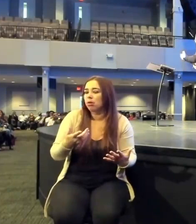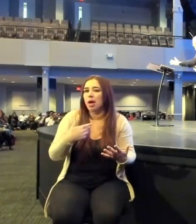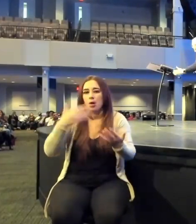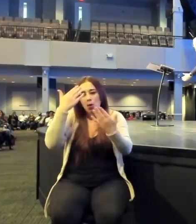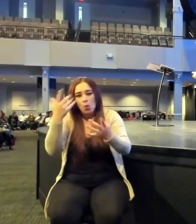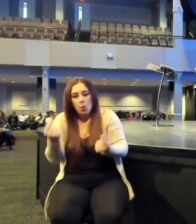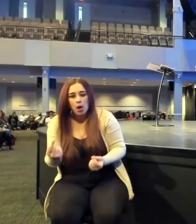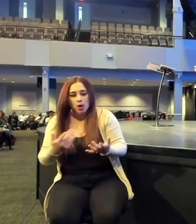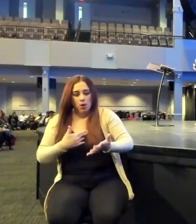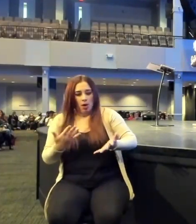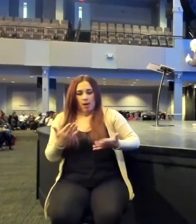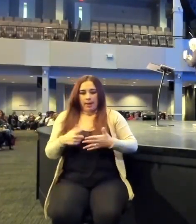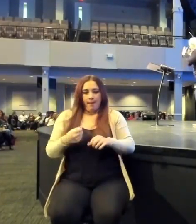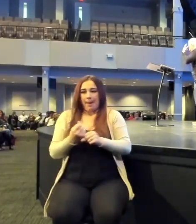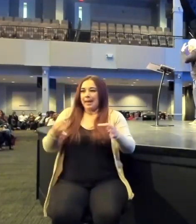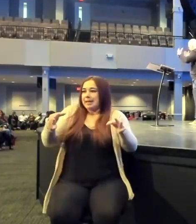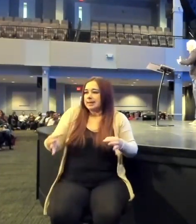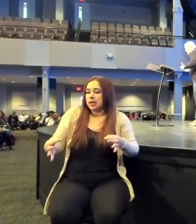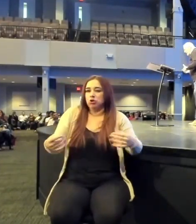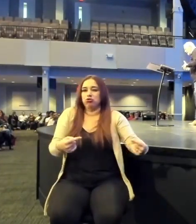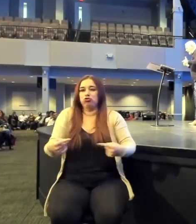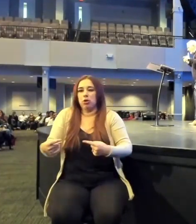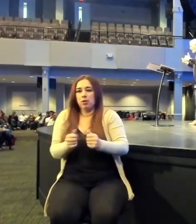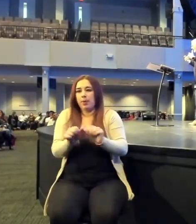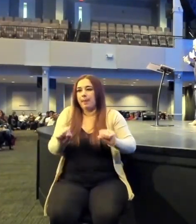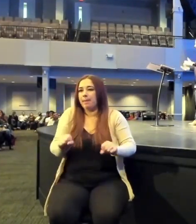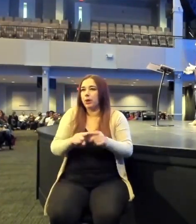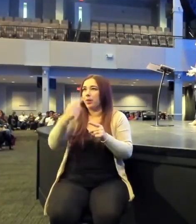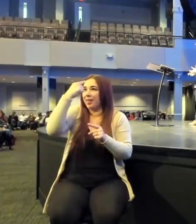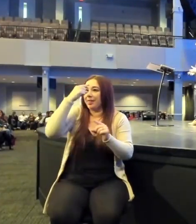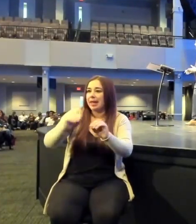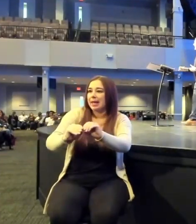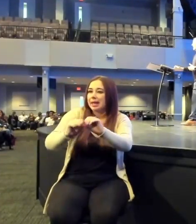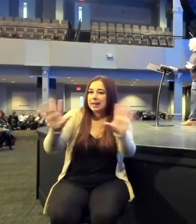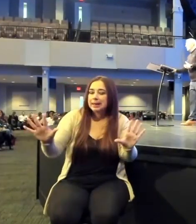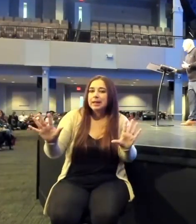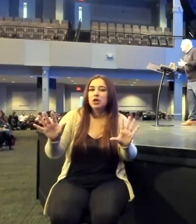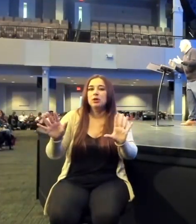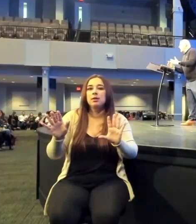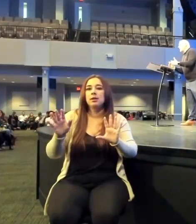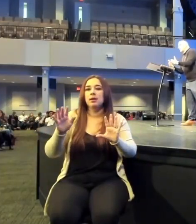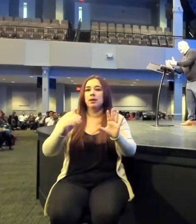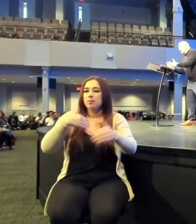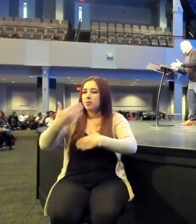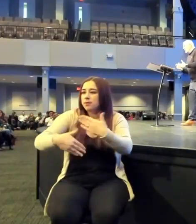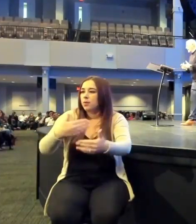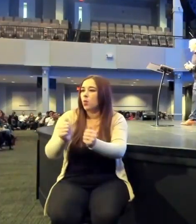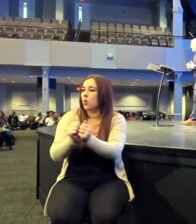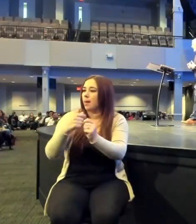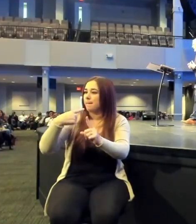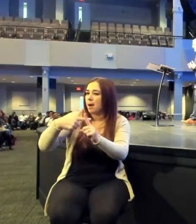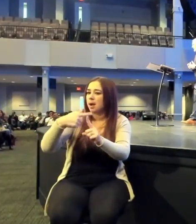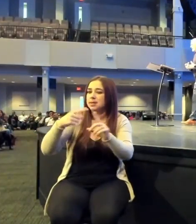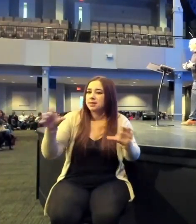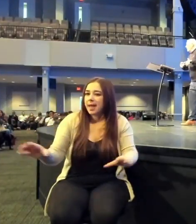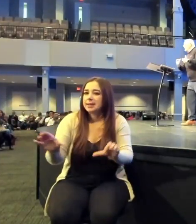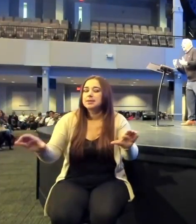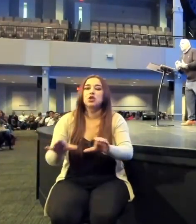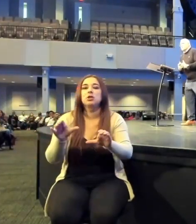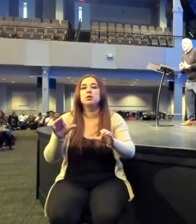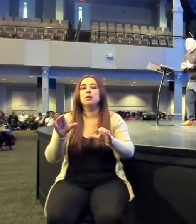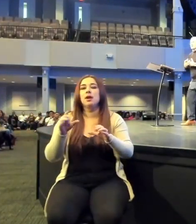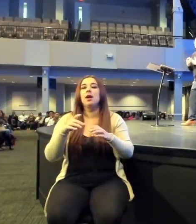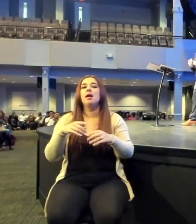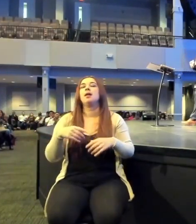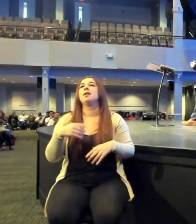do. What should I do here? You're struggling with the capacity to think clearly and to move forward with positive activity. And then you will